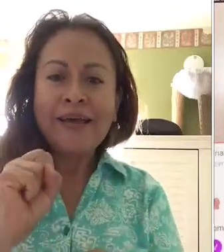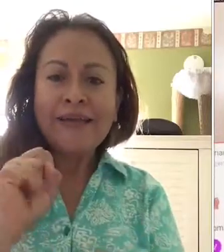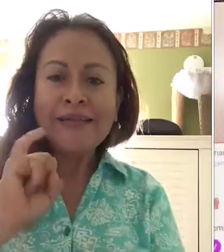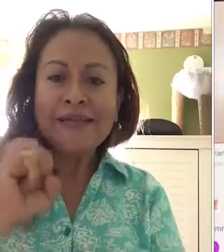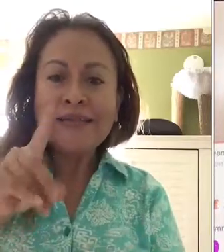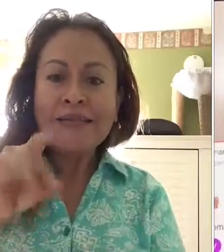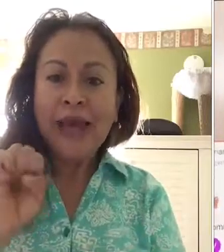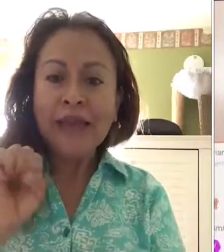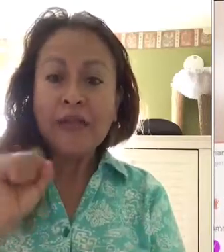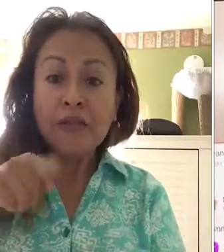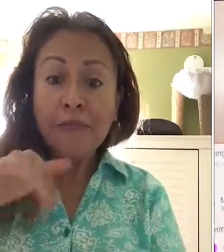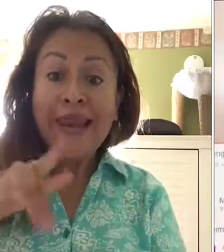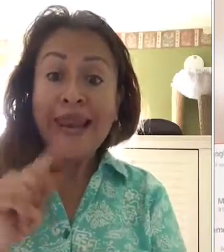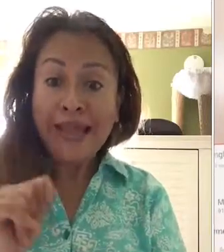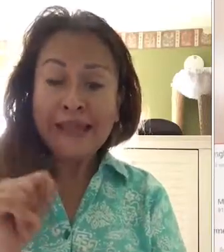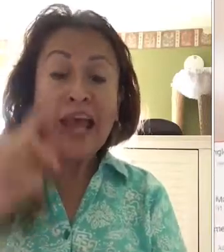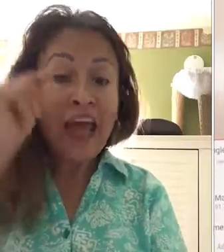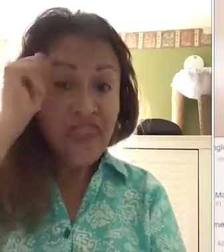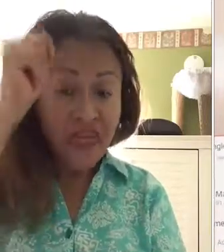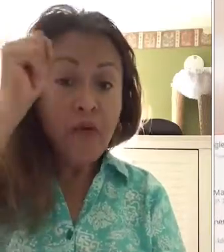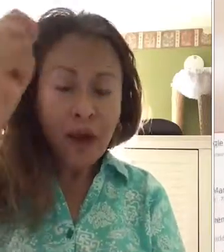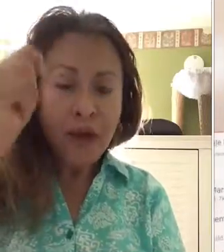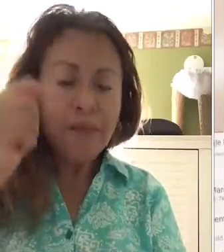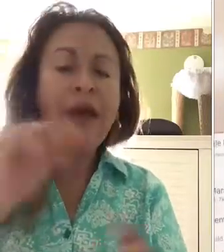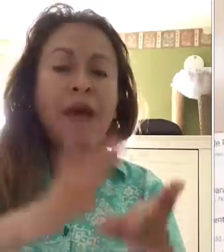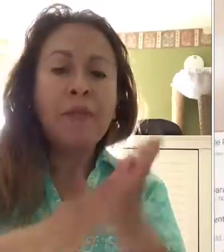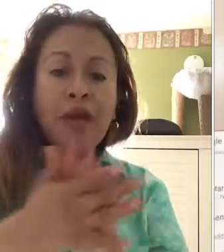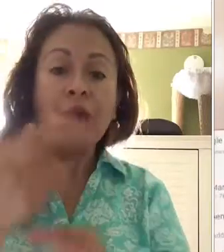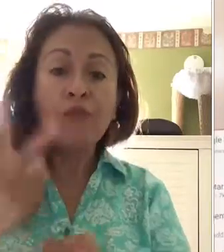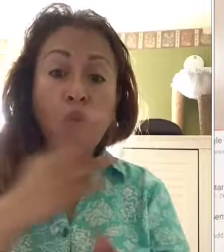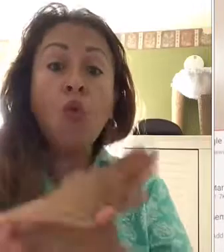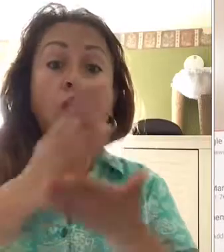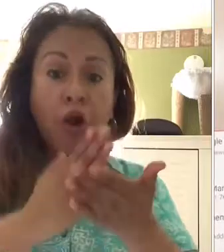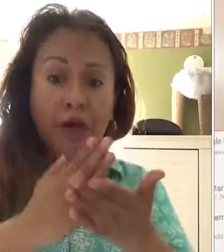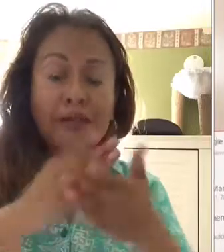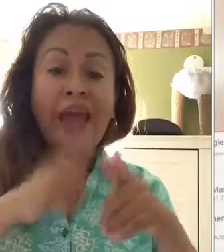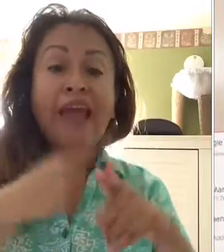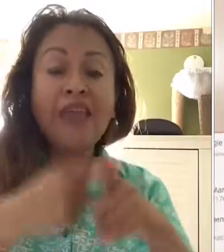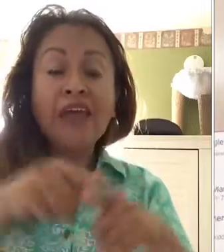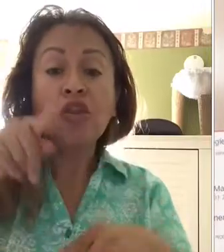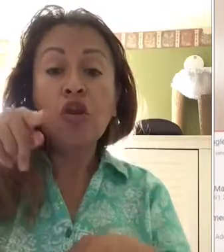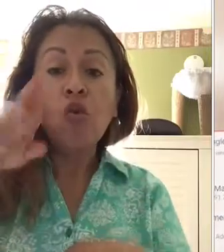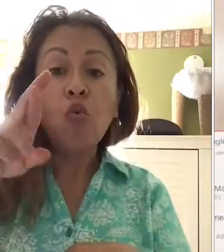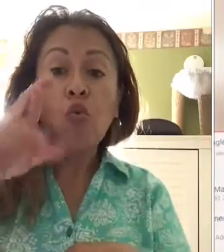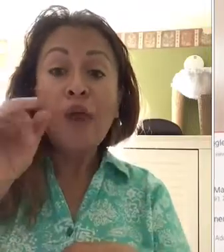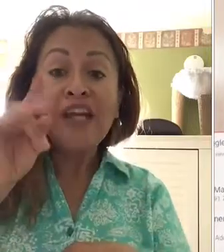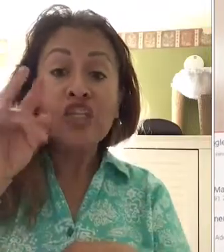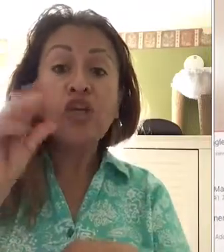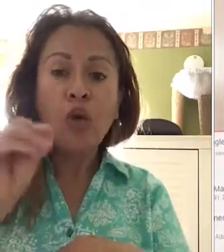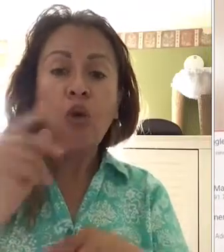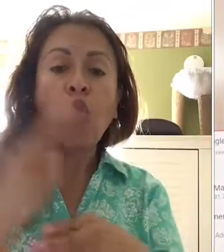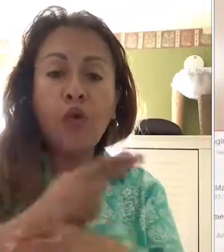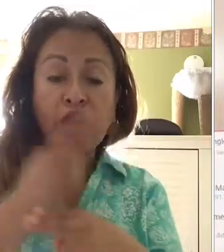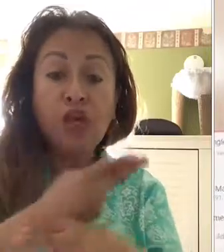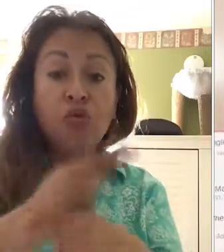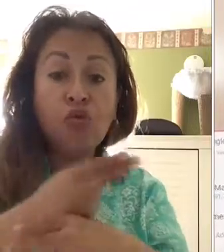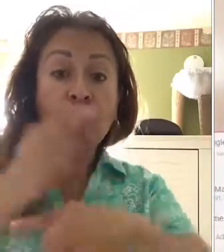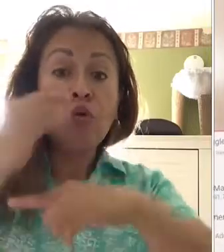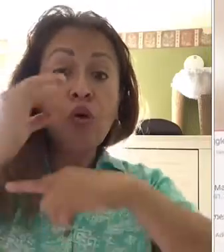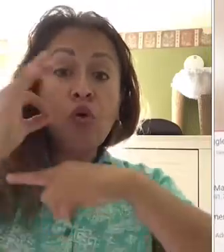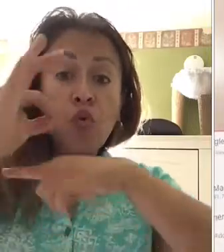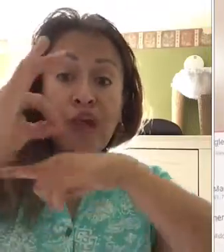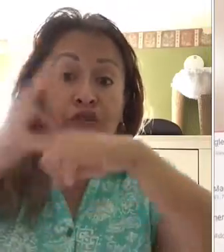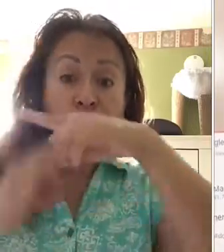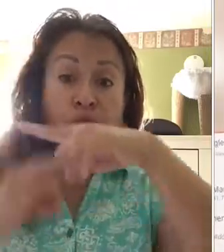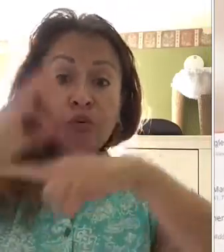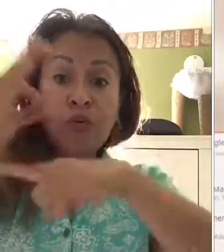because of that, right? So it's just, cutting this basically into two parts. And then the ratio that we can use, this proportion that we can use, is that the